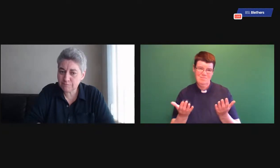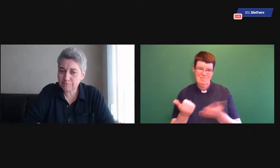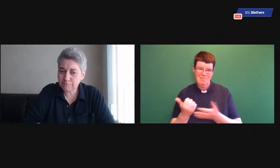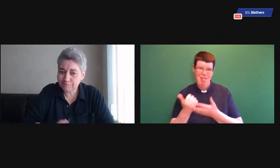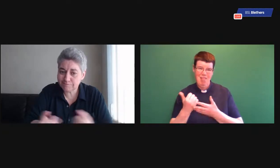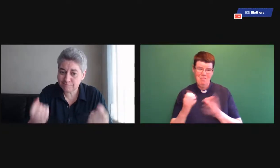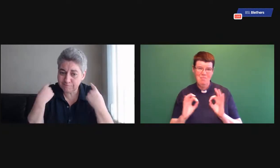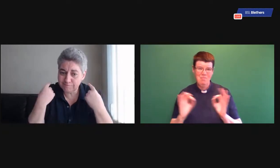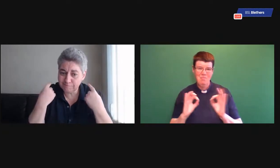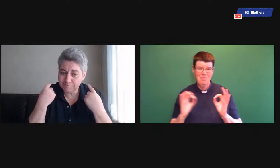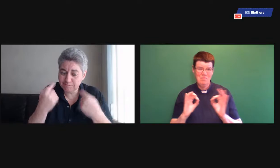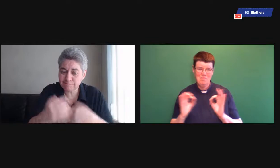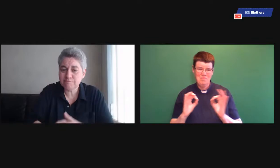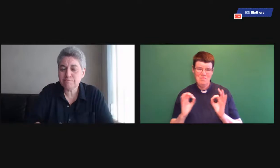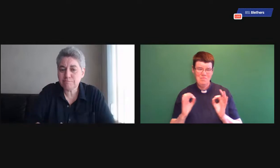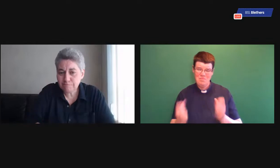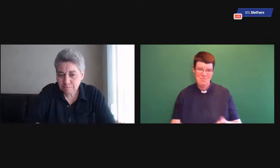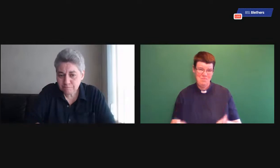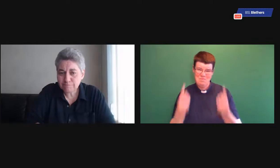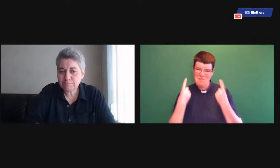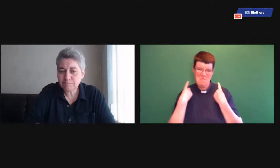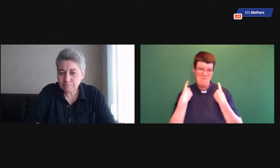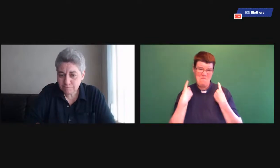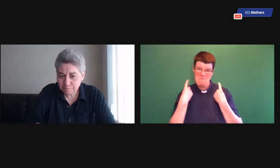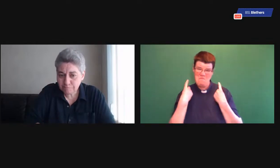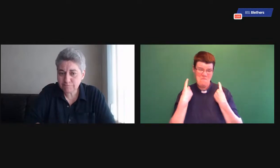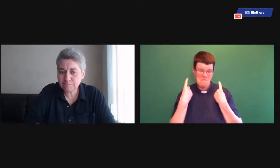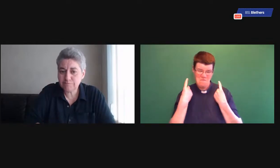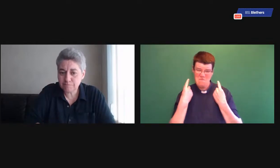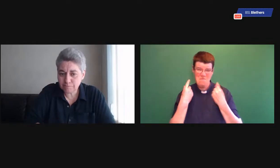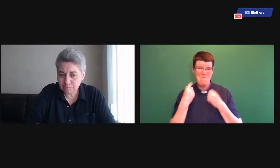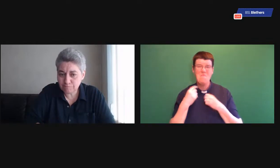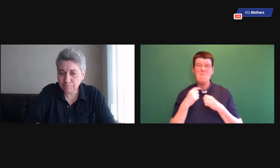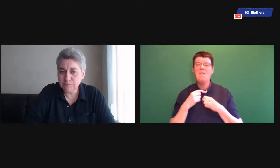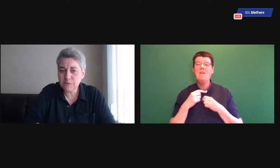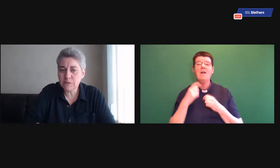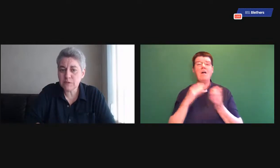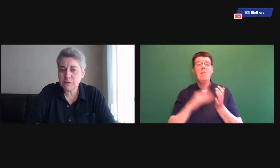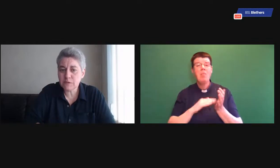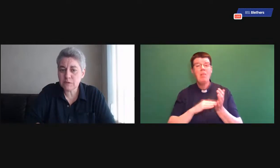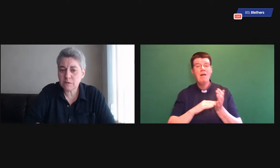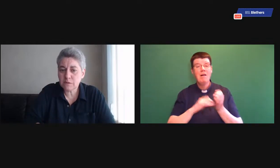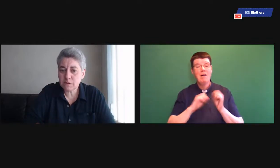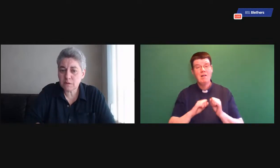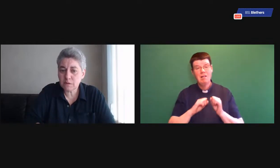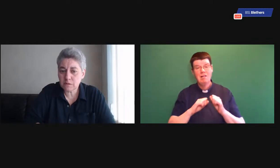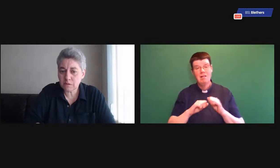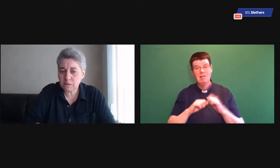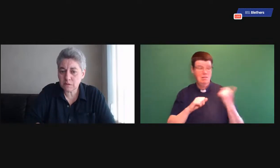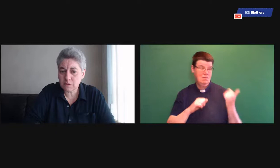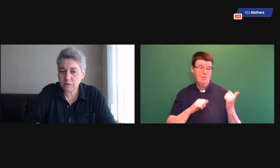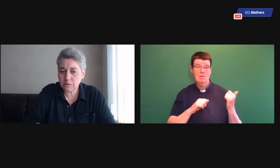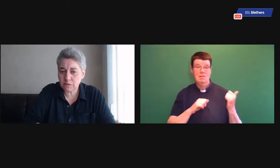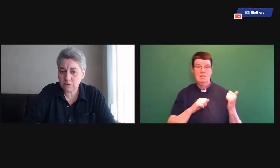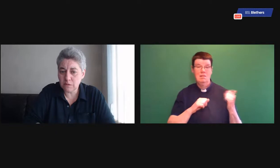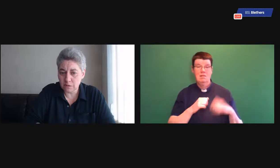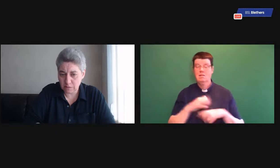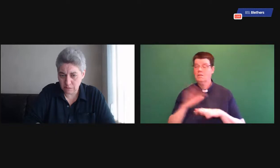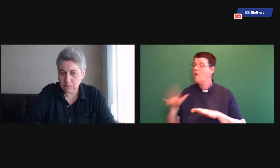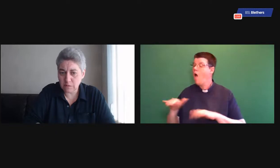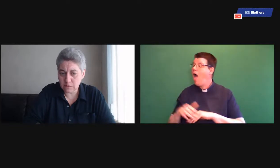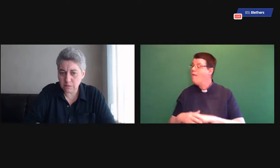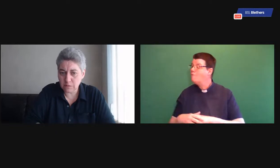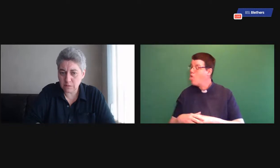as a child, I went to hearing church, and I felt it offered me nothing. I couldn't understand a thing. My mother